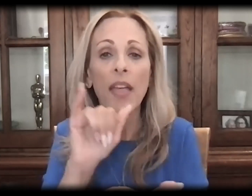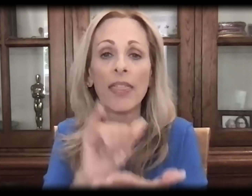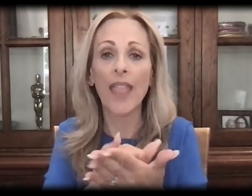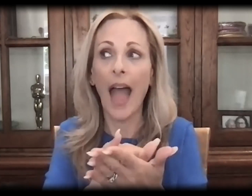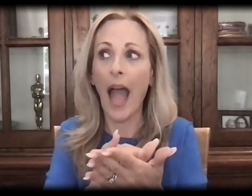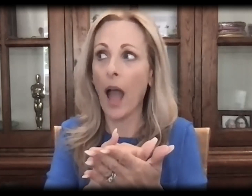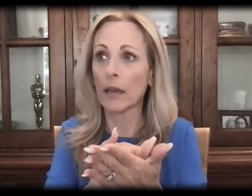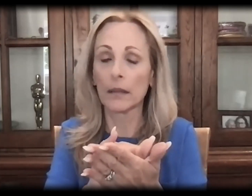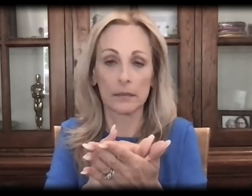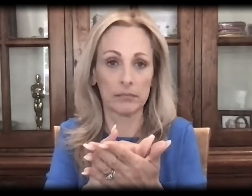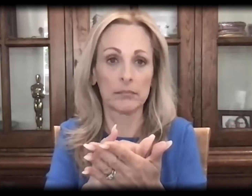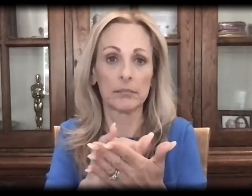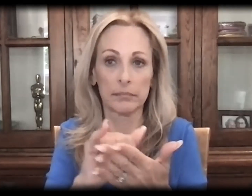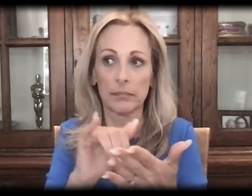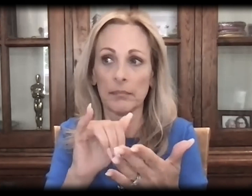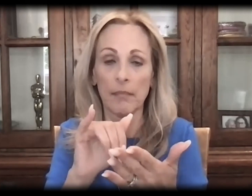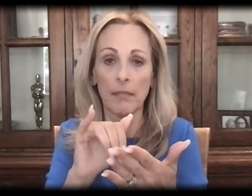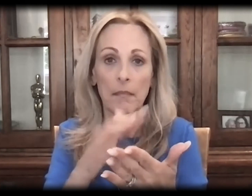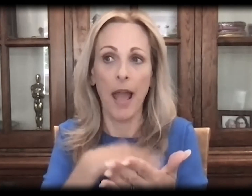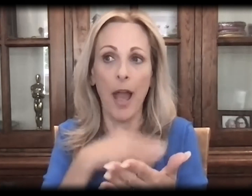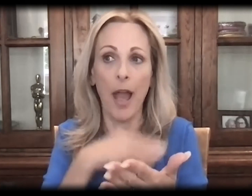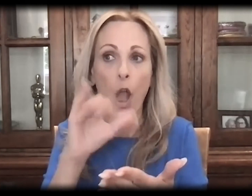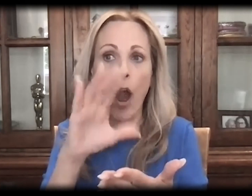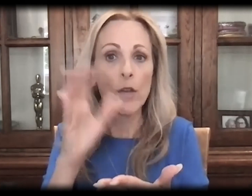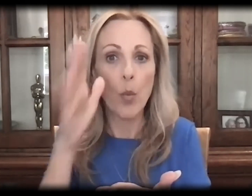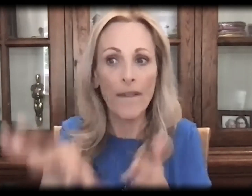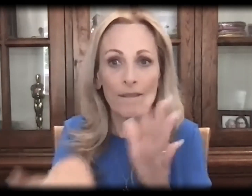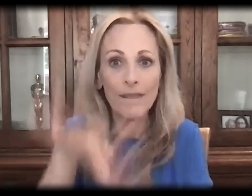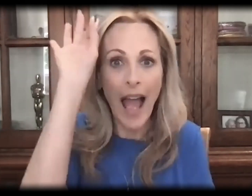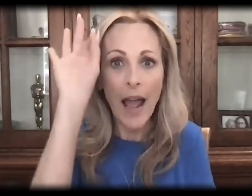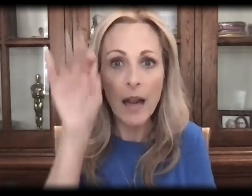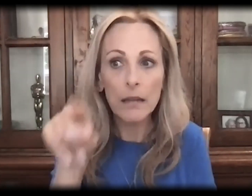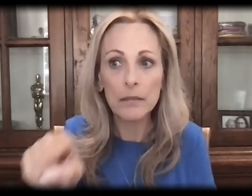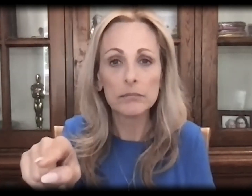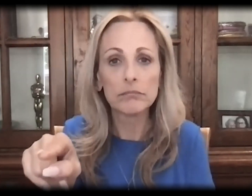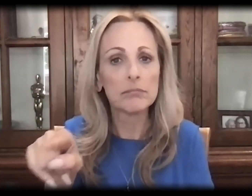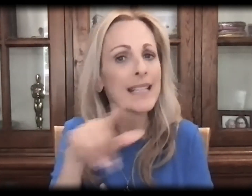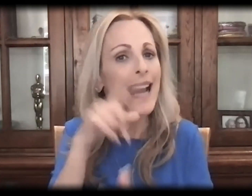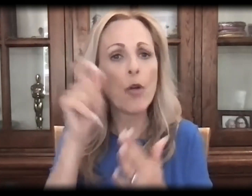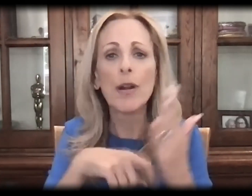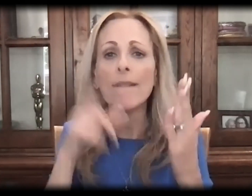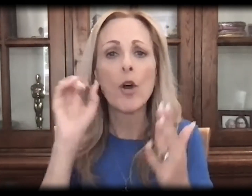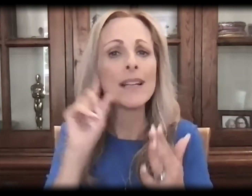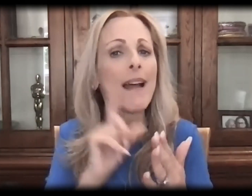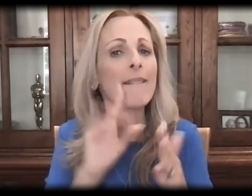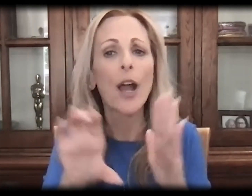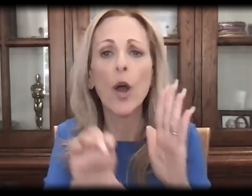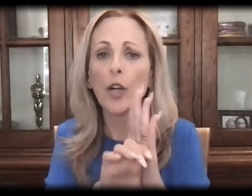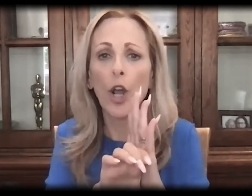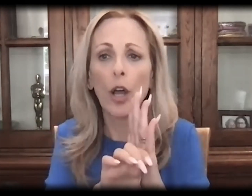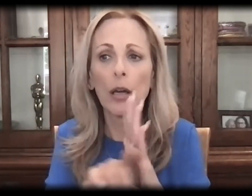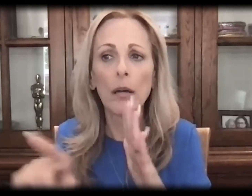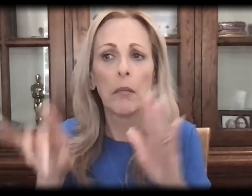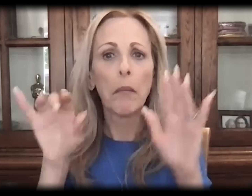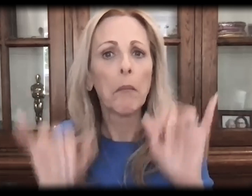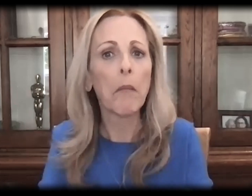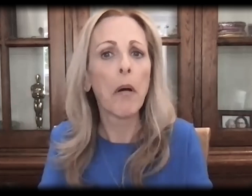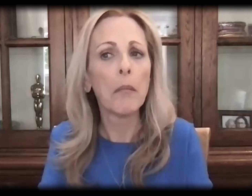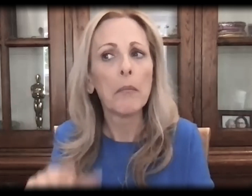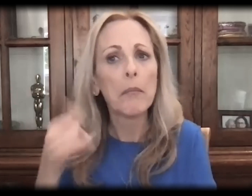And as far as barriers came my way, if they were scripts, if I found something that wasn't written for a deaf